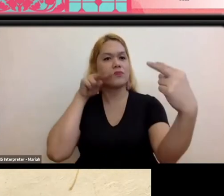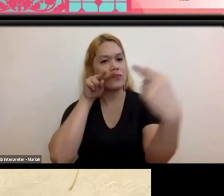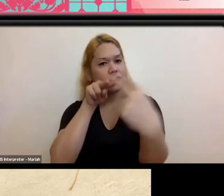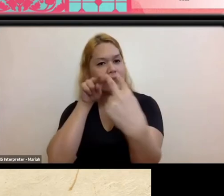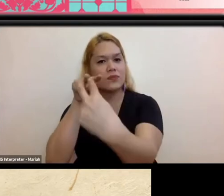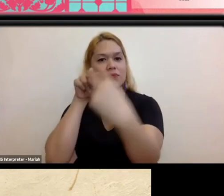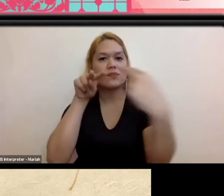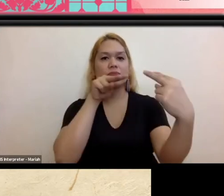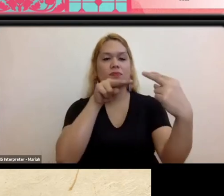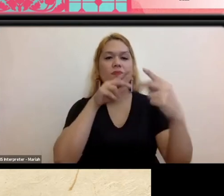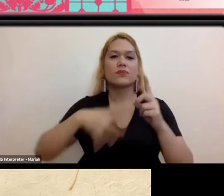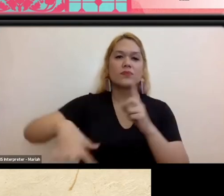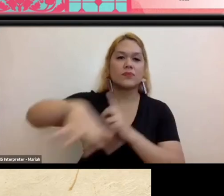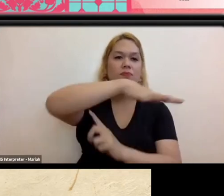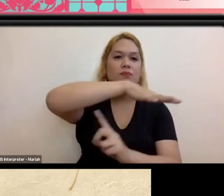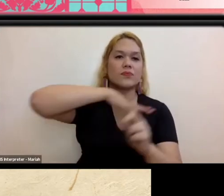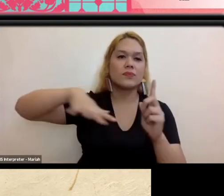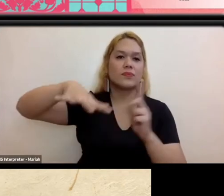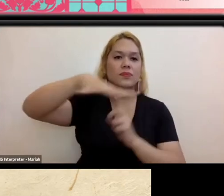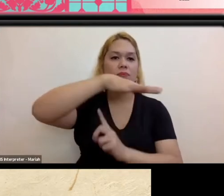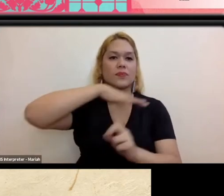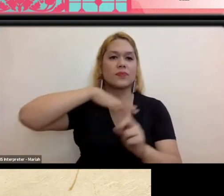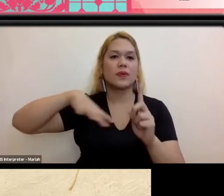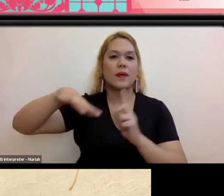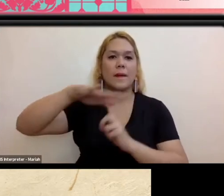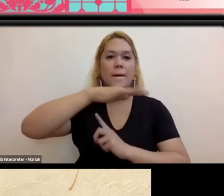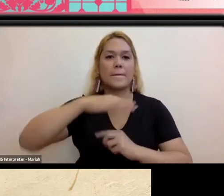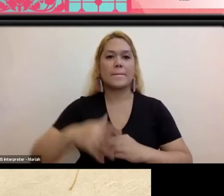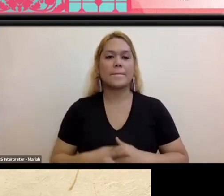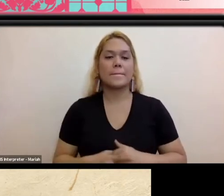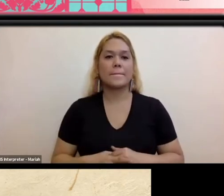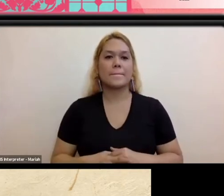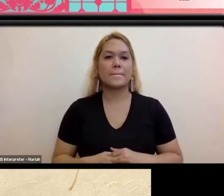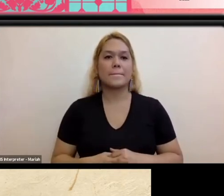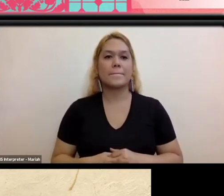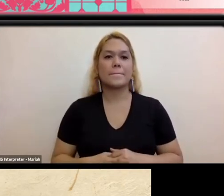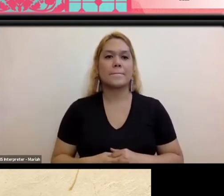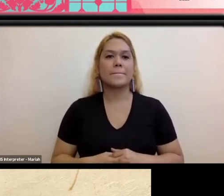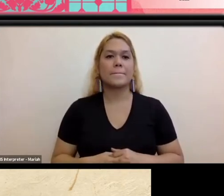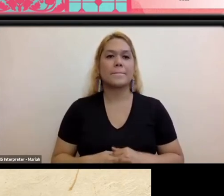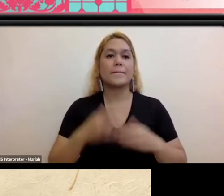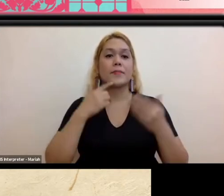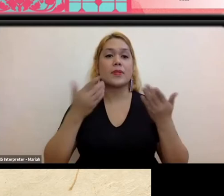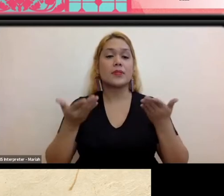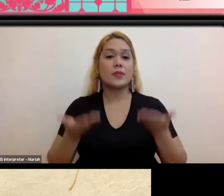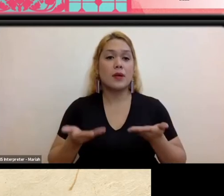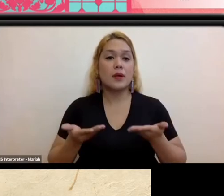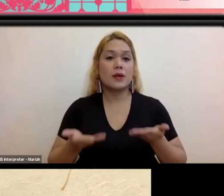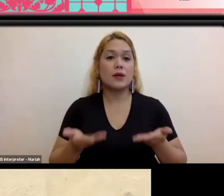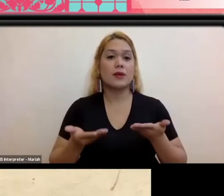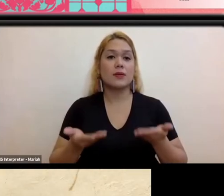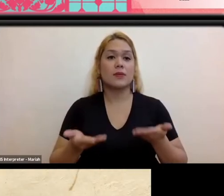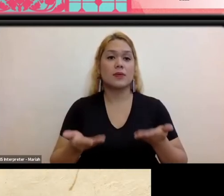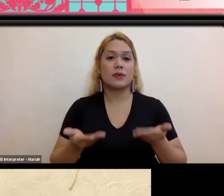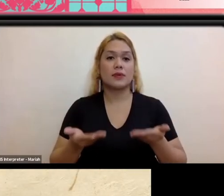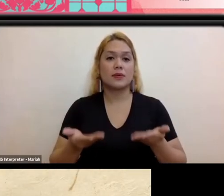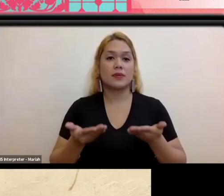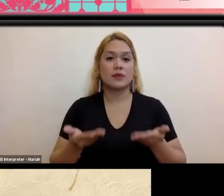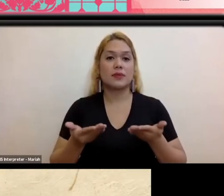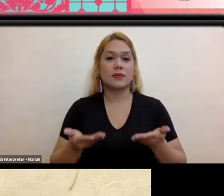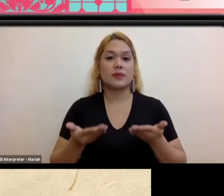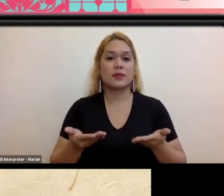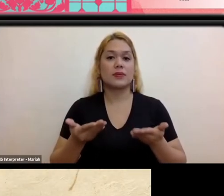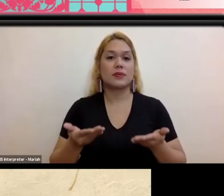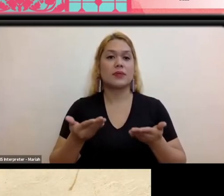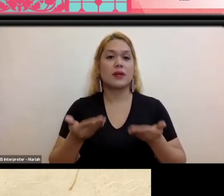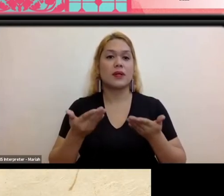na unawaan ang puso at isip na kahit ilang enta ang lumipas, tayo'y babalik at